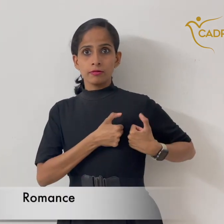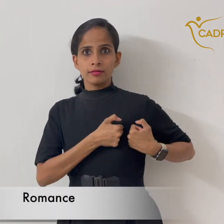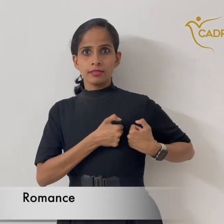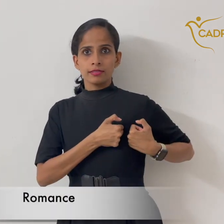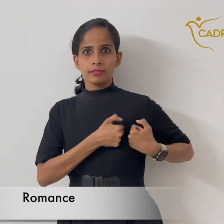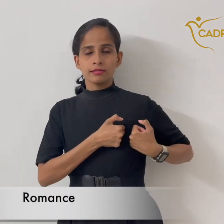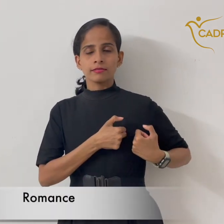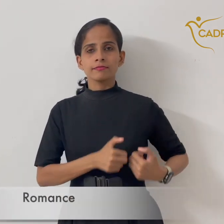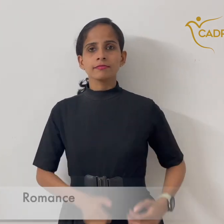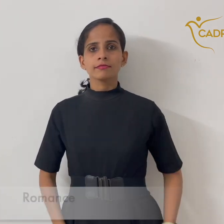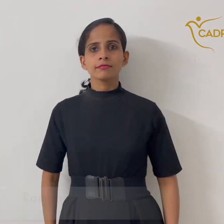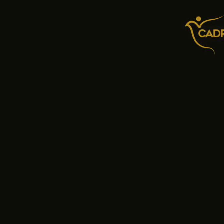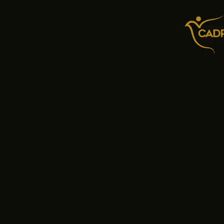Romance.